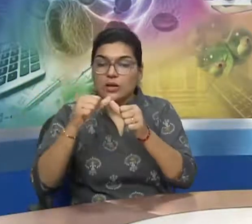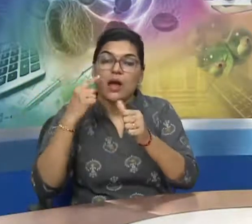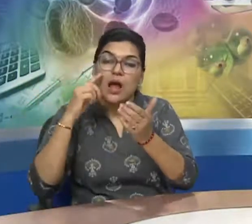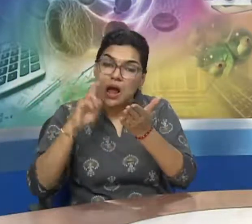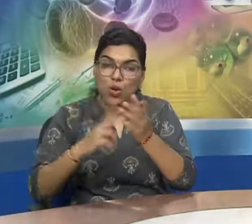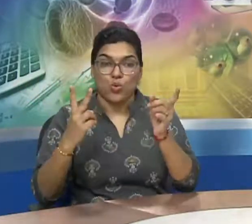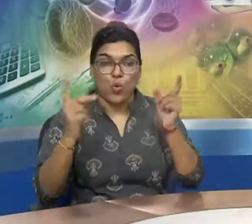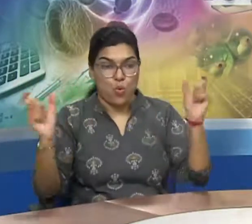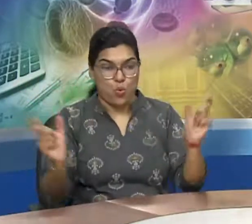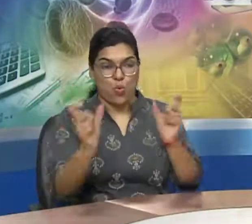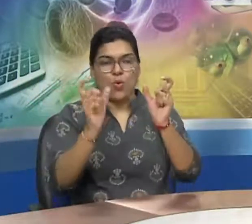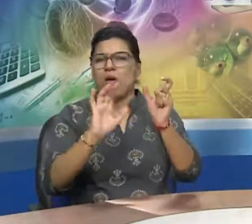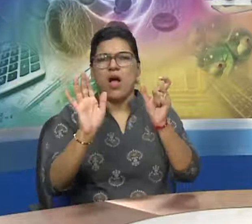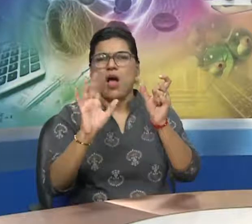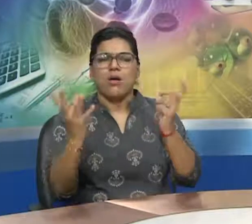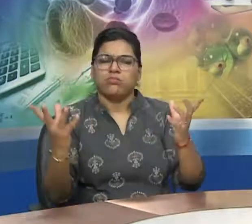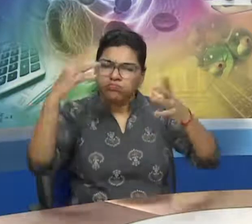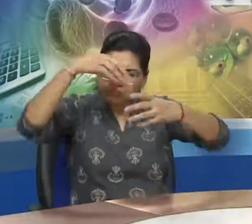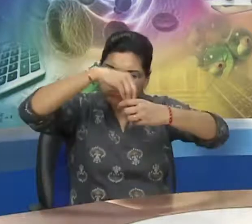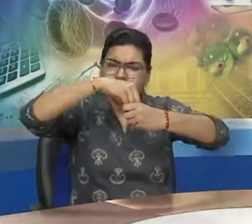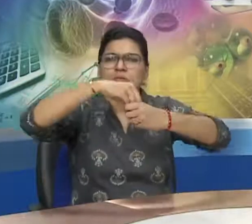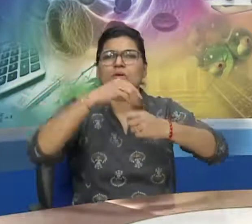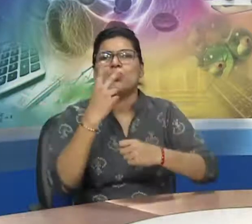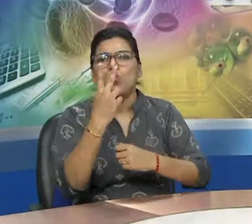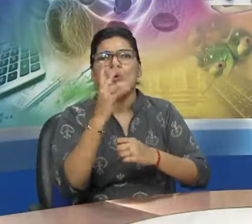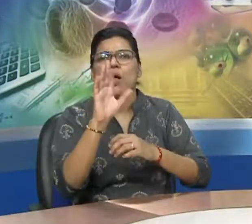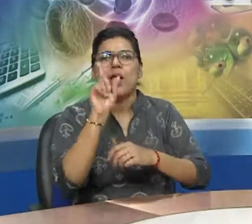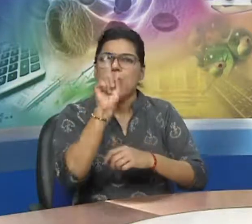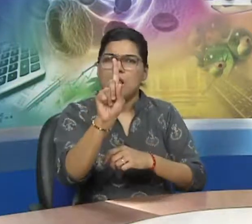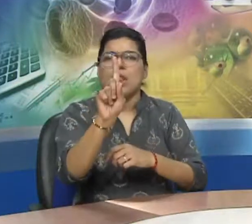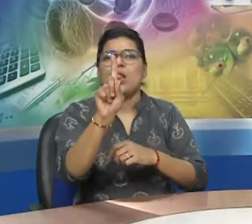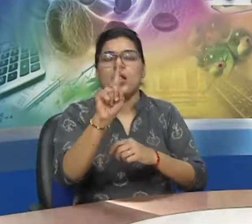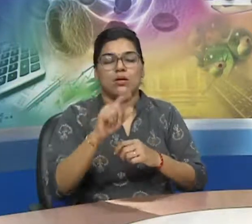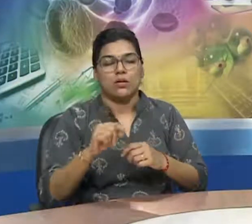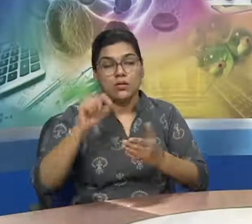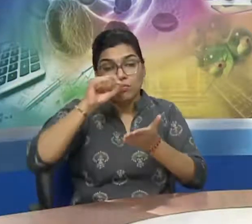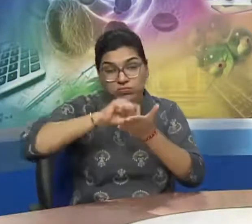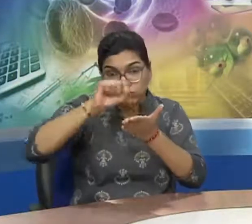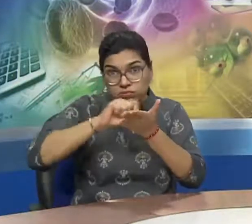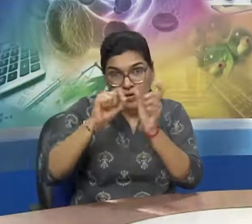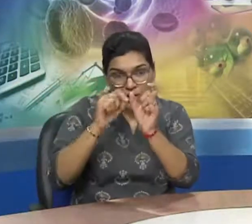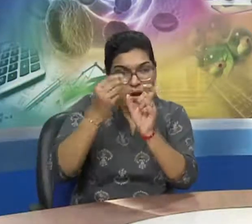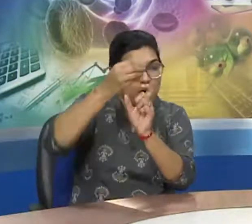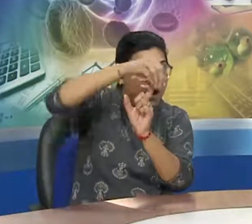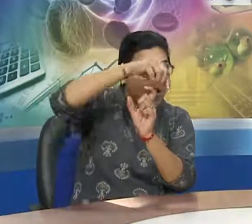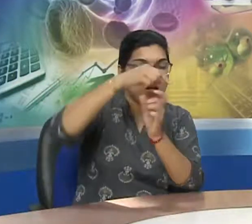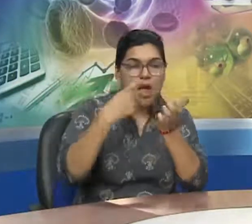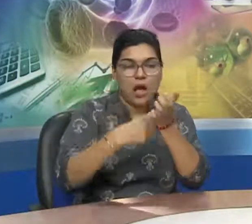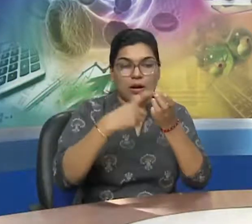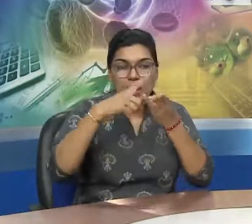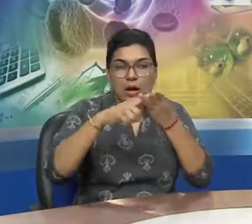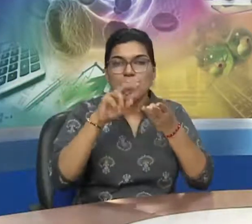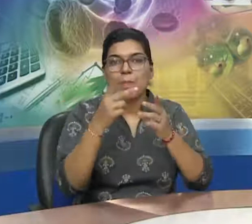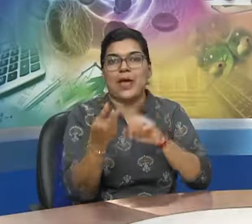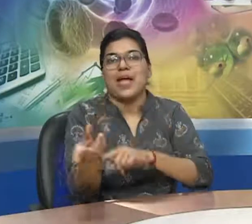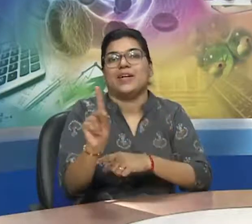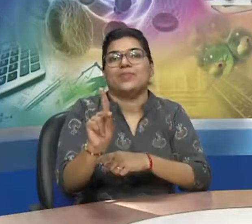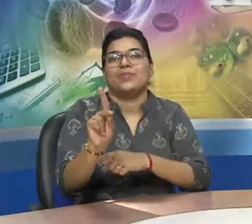Like the first word is rewrite. Rewrite means something you need to write again.